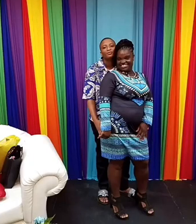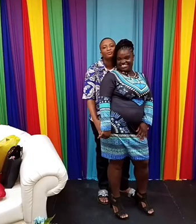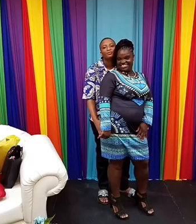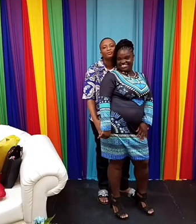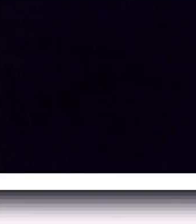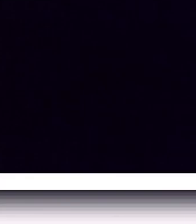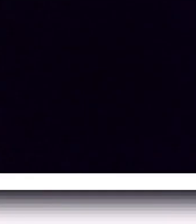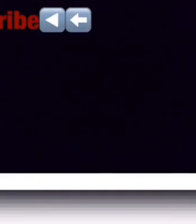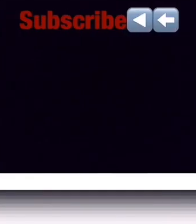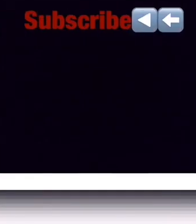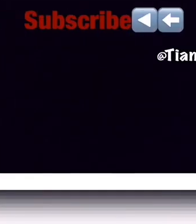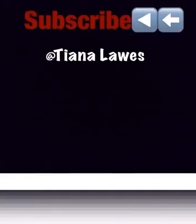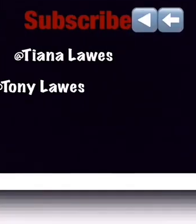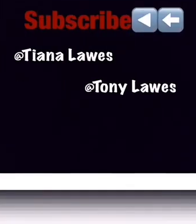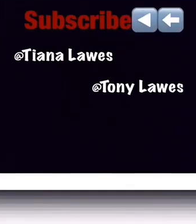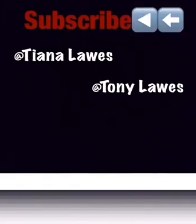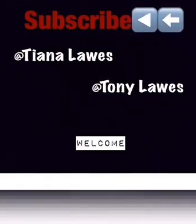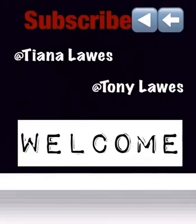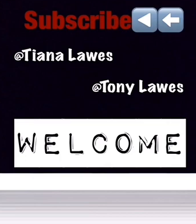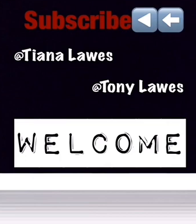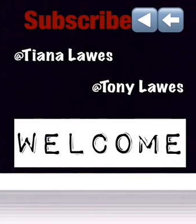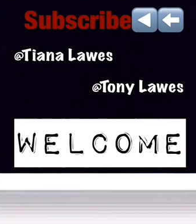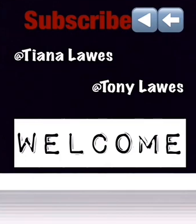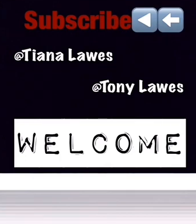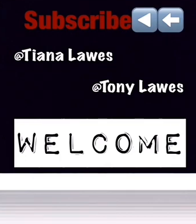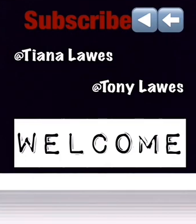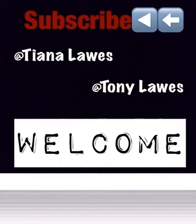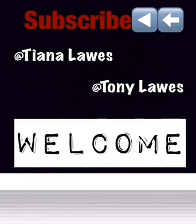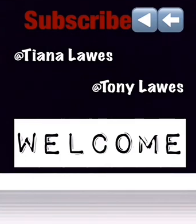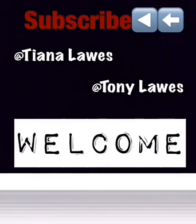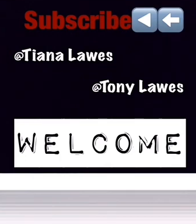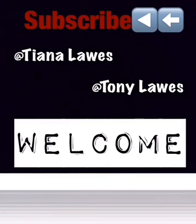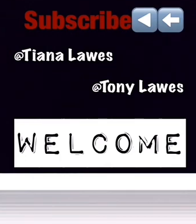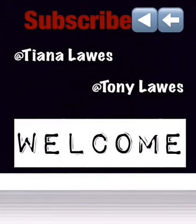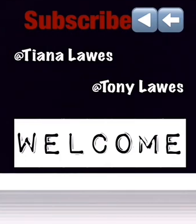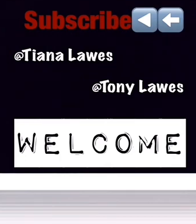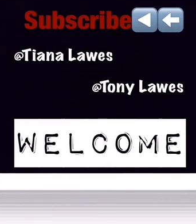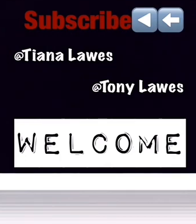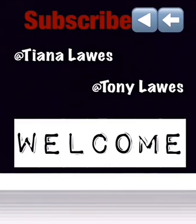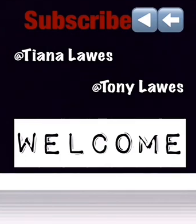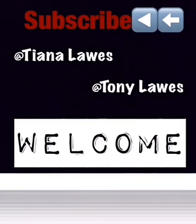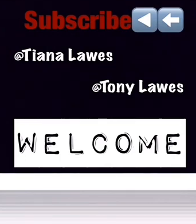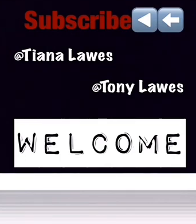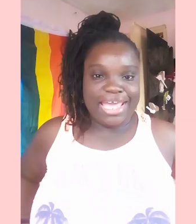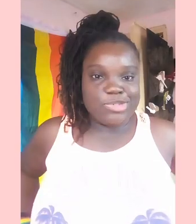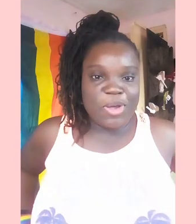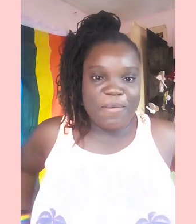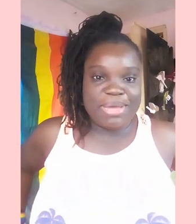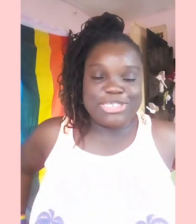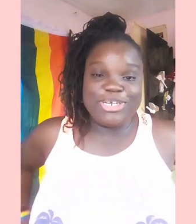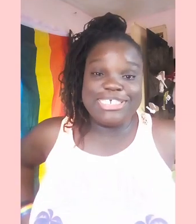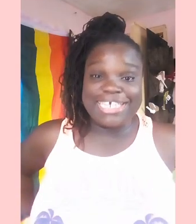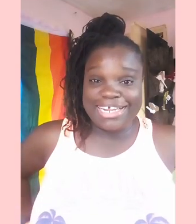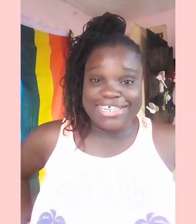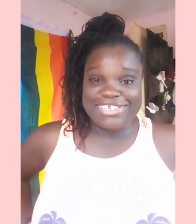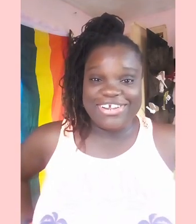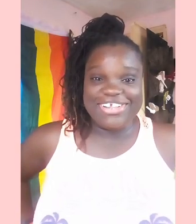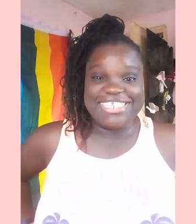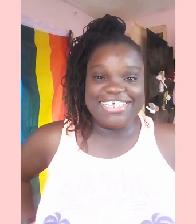If you stay down, then you know what's up with me. Keep it real with me, baby, deal with me. You are. Welcome back to our channel. It's your girl